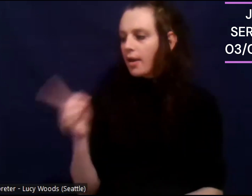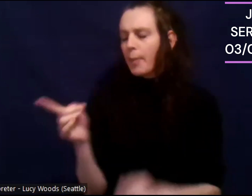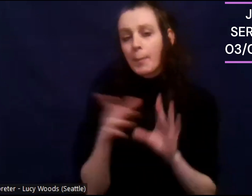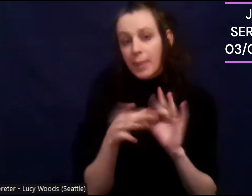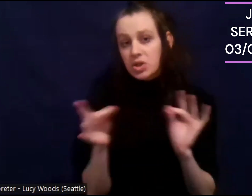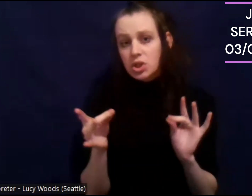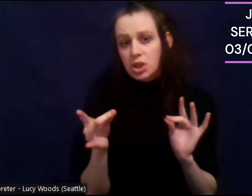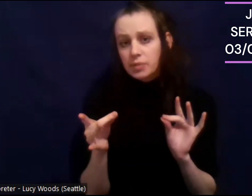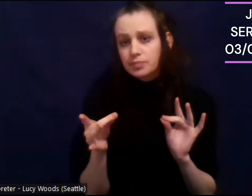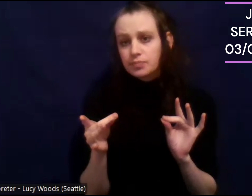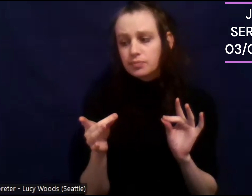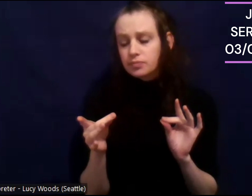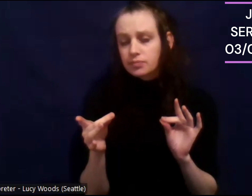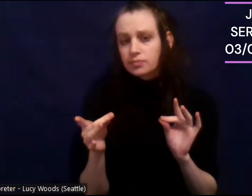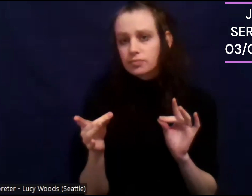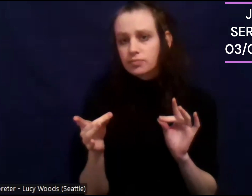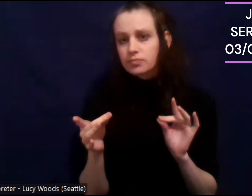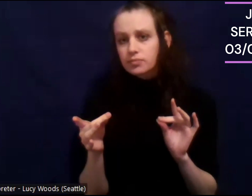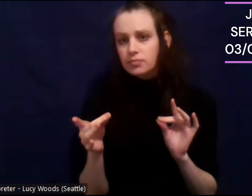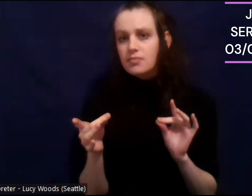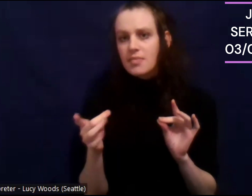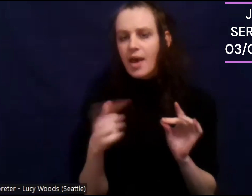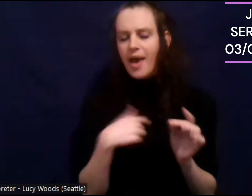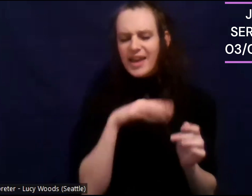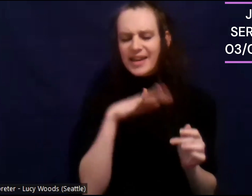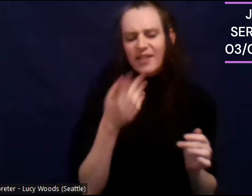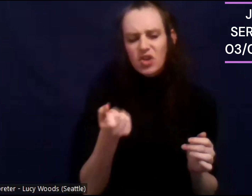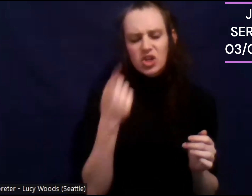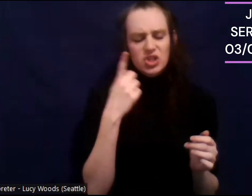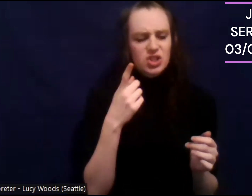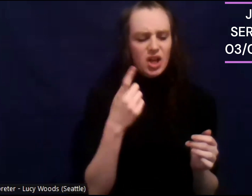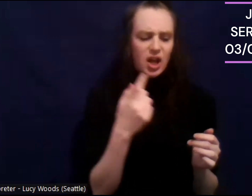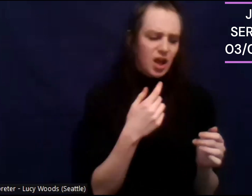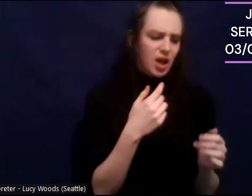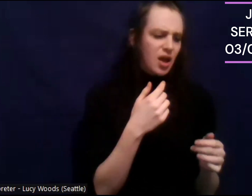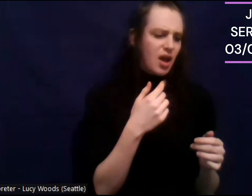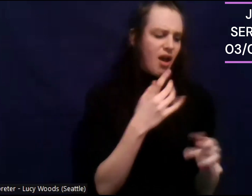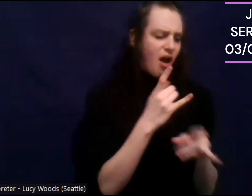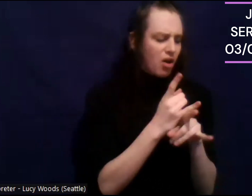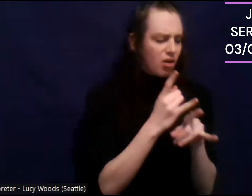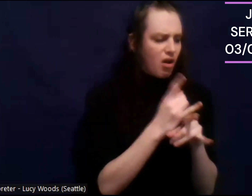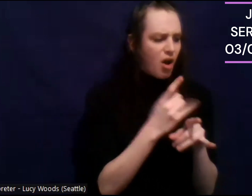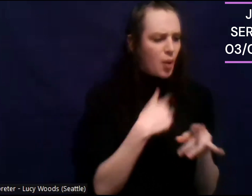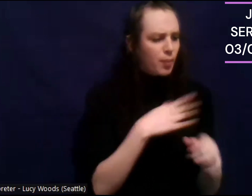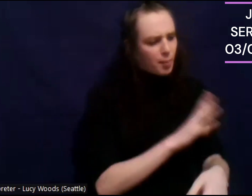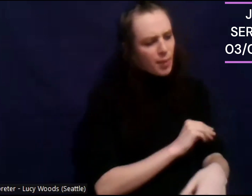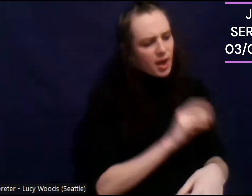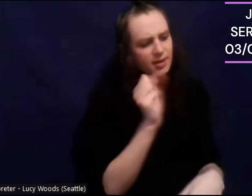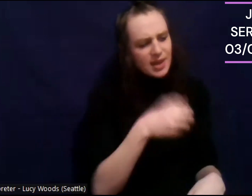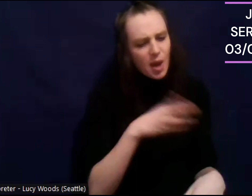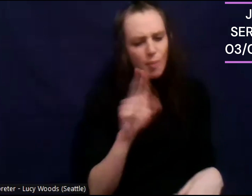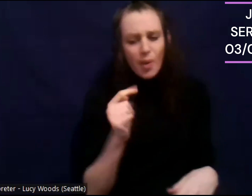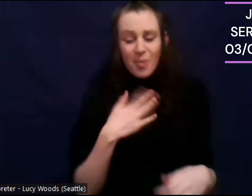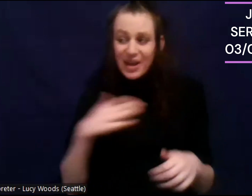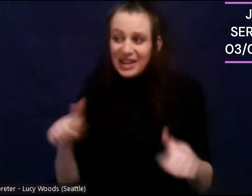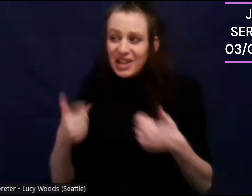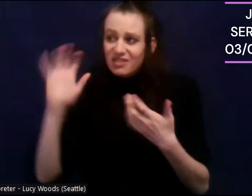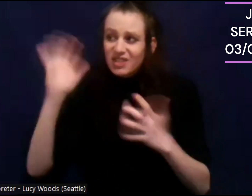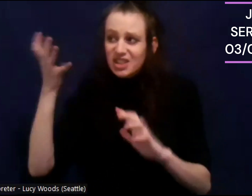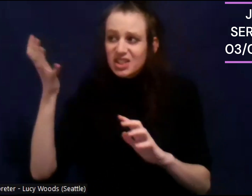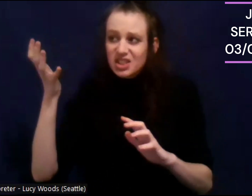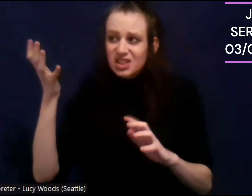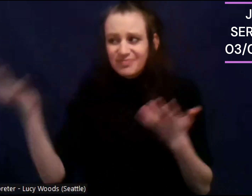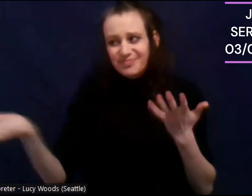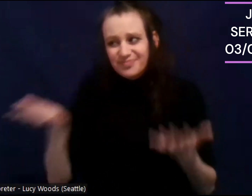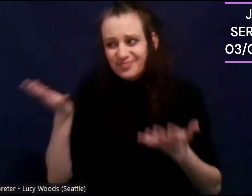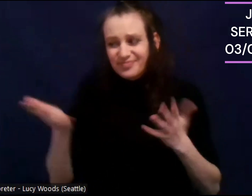kind of match up that, yeah, I'm powerless over alcohol, but how exactly is my life unmanageable, right? Not being able to see the forest for the trees.